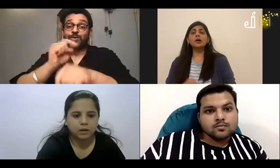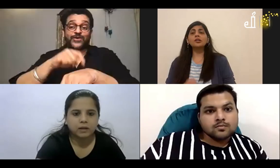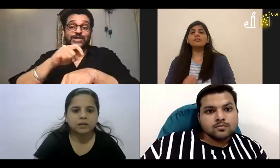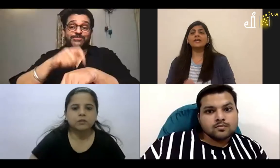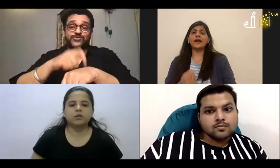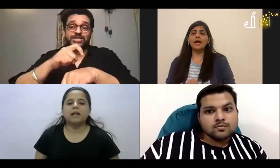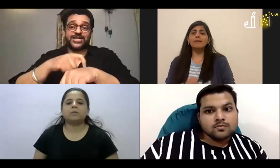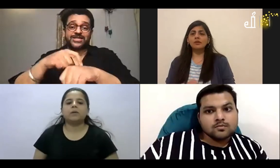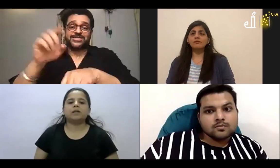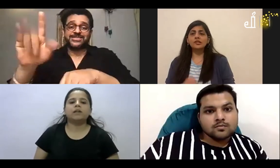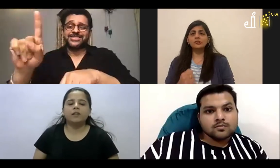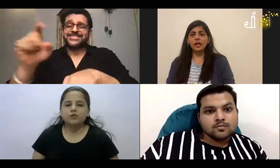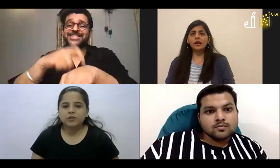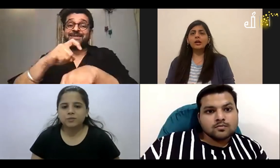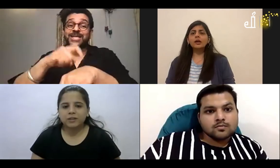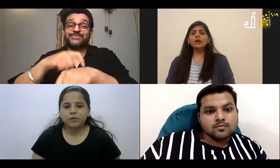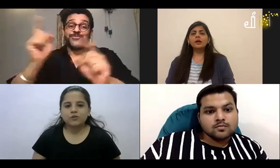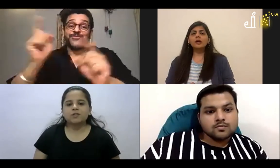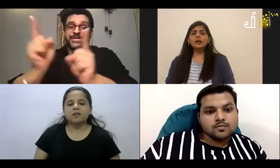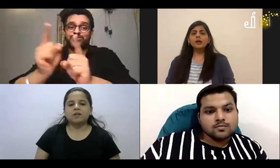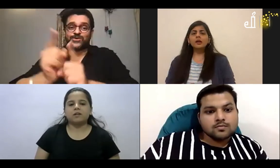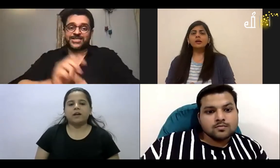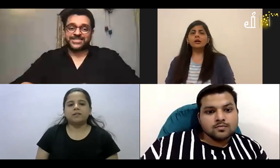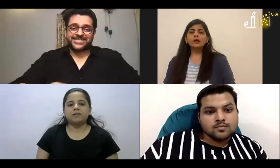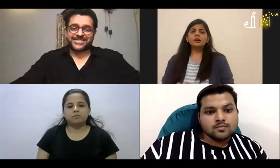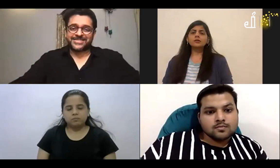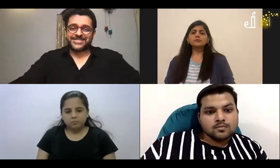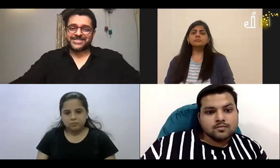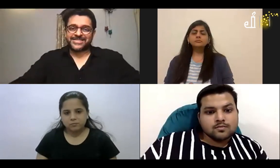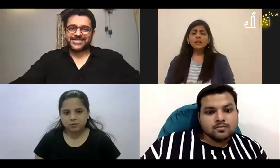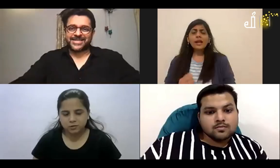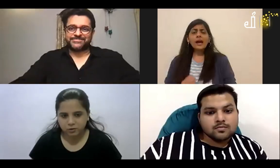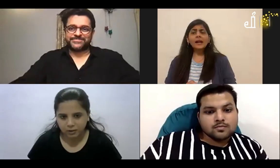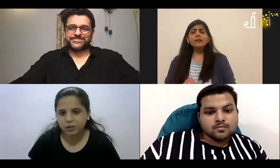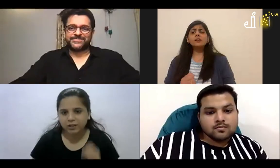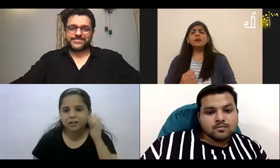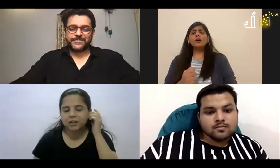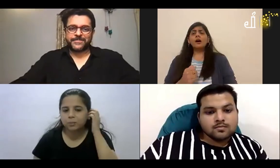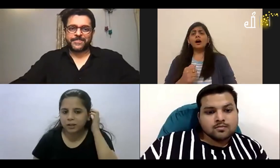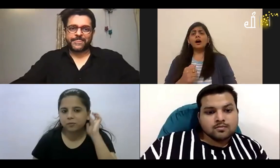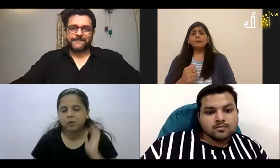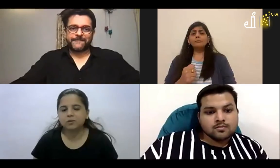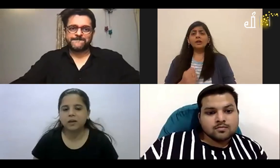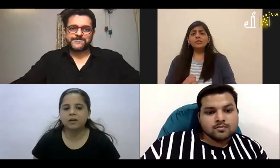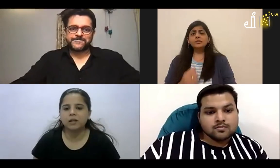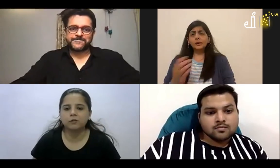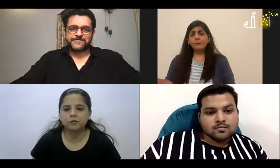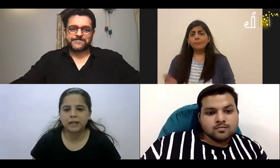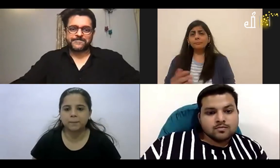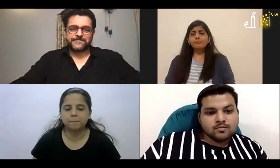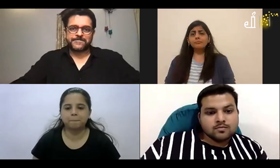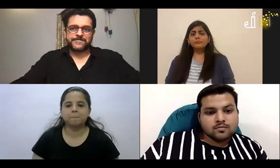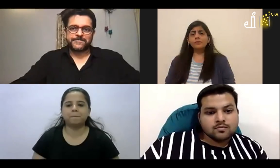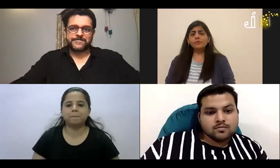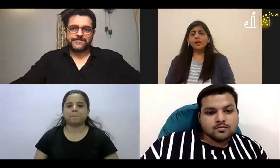it's because of that I am confident today. Can you just, yes, and share it in a brief because we are out of